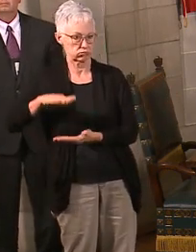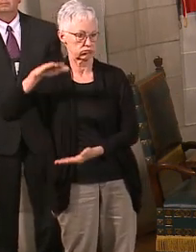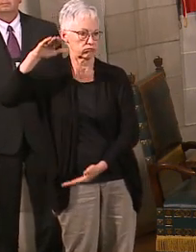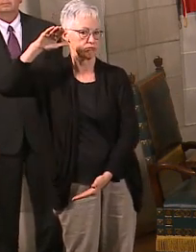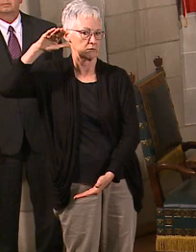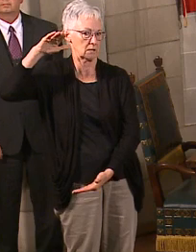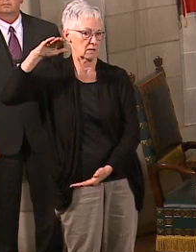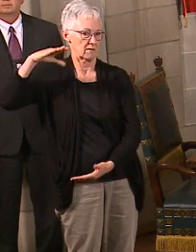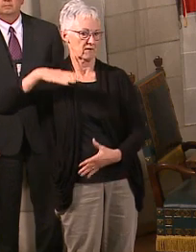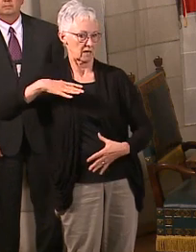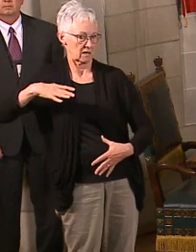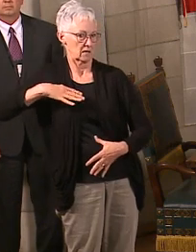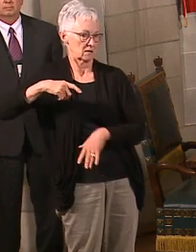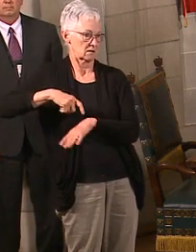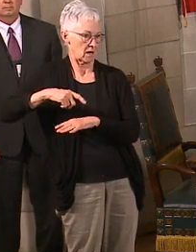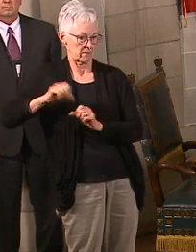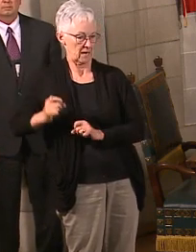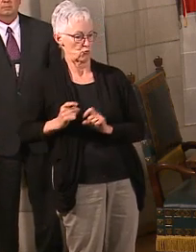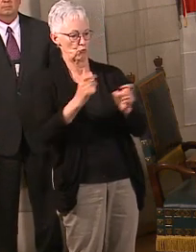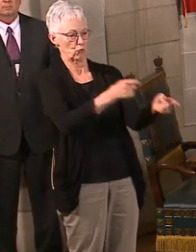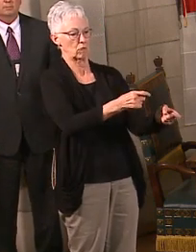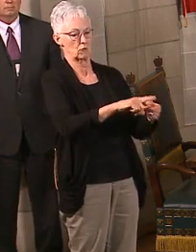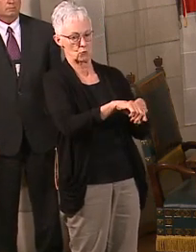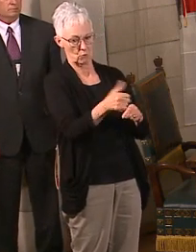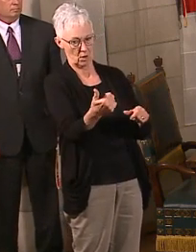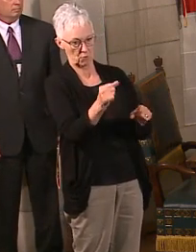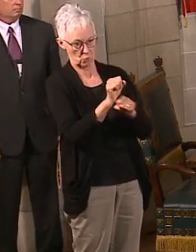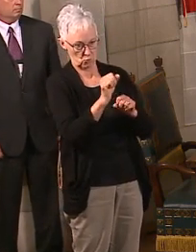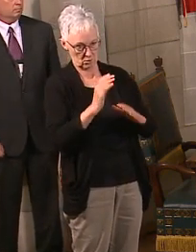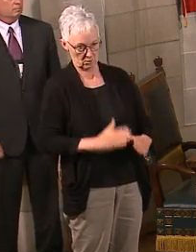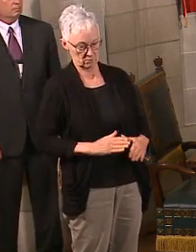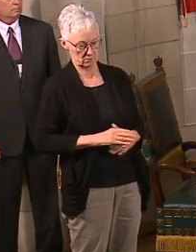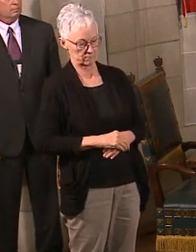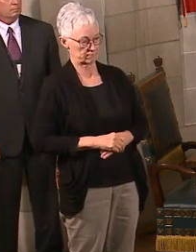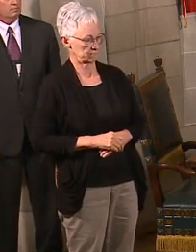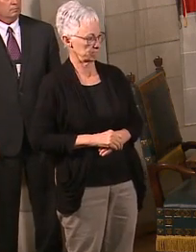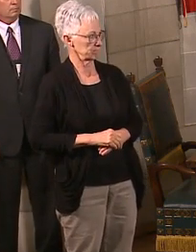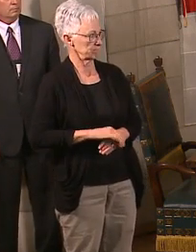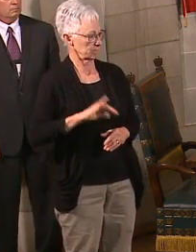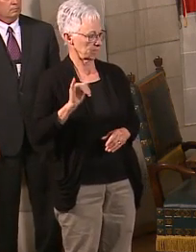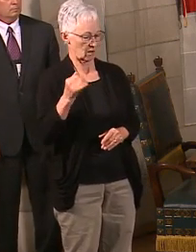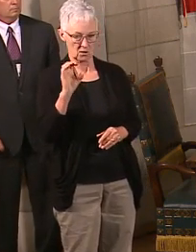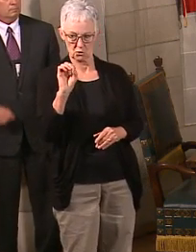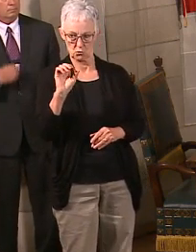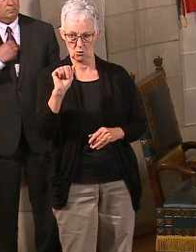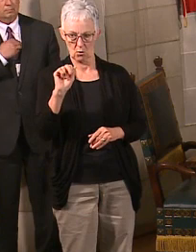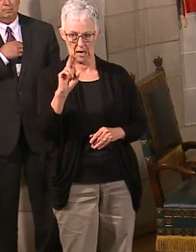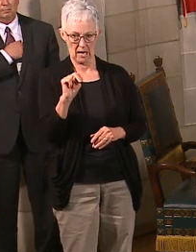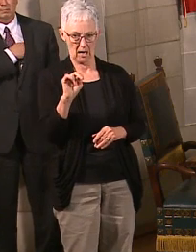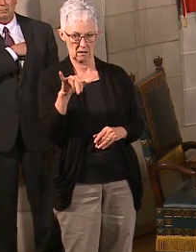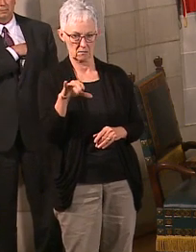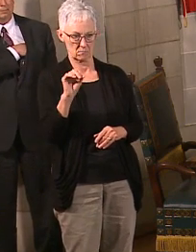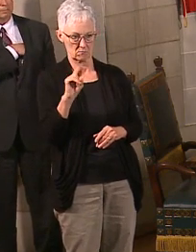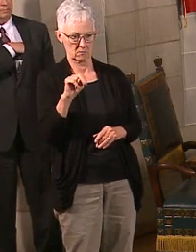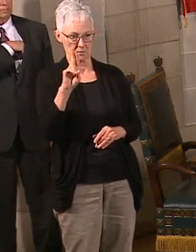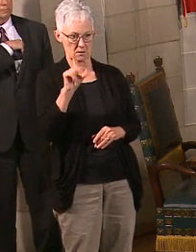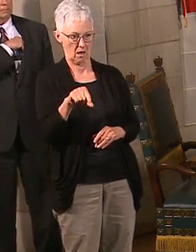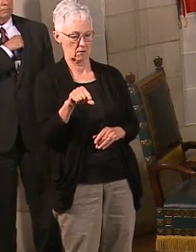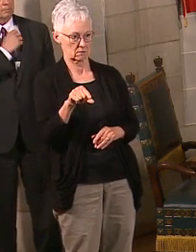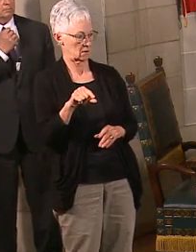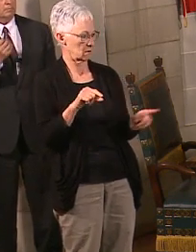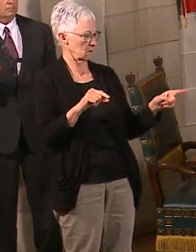ways to be able to handle that. And then Joanne Young here has a number of questions, and these, I believe, these are all